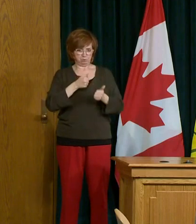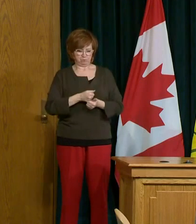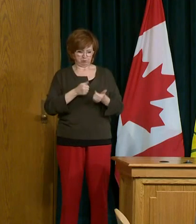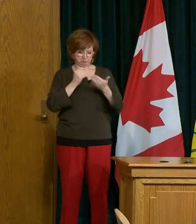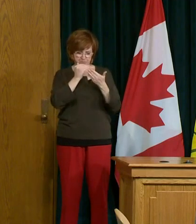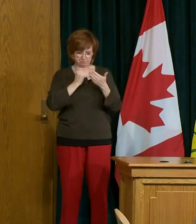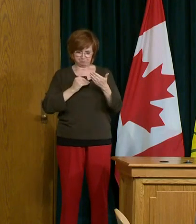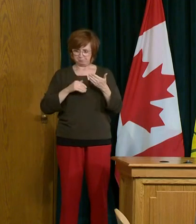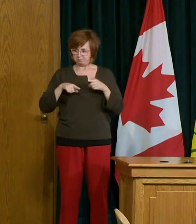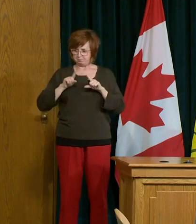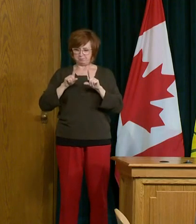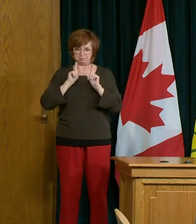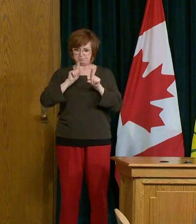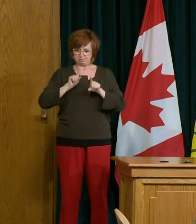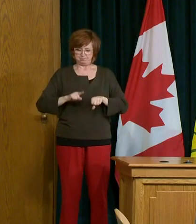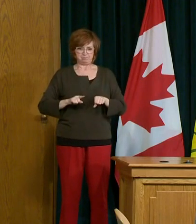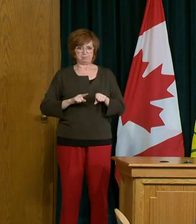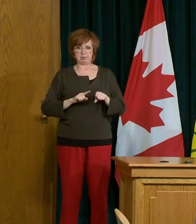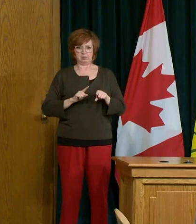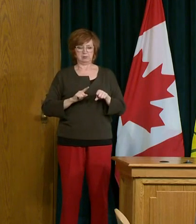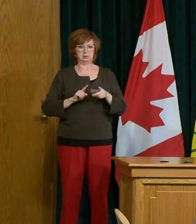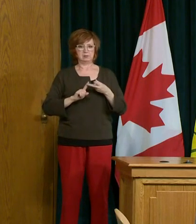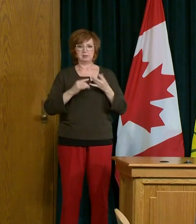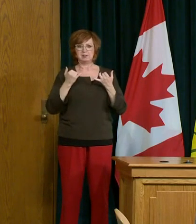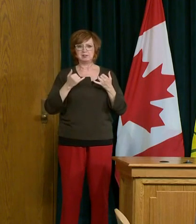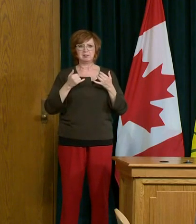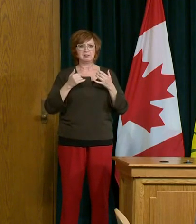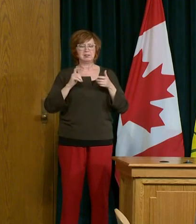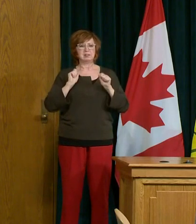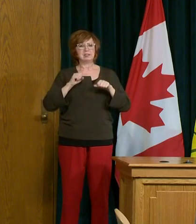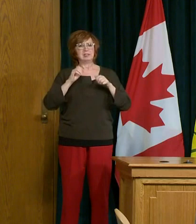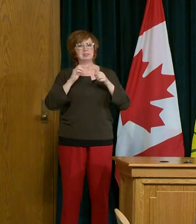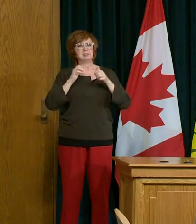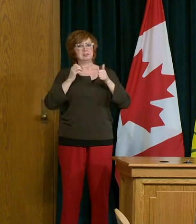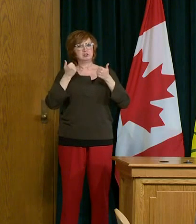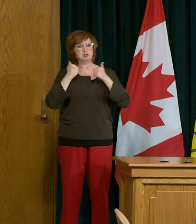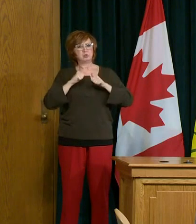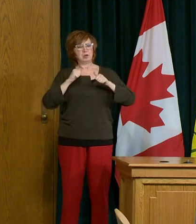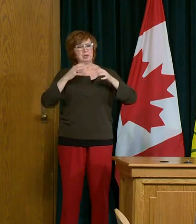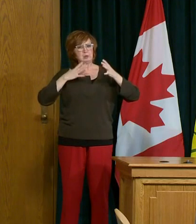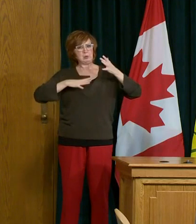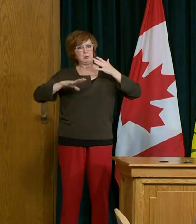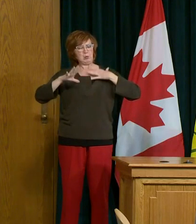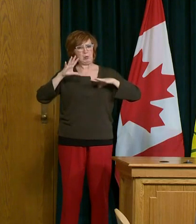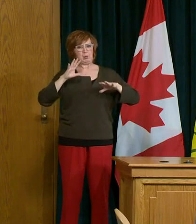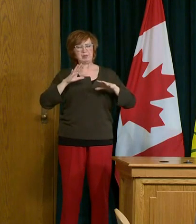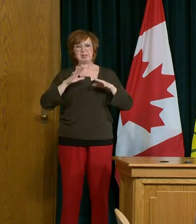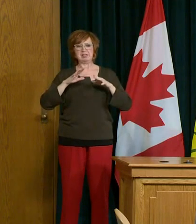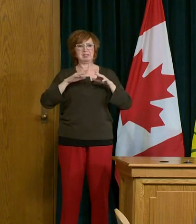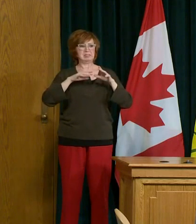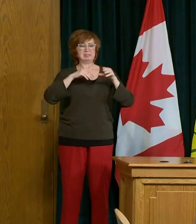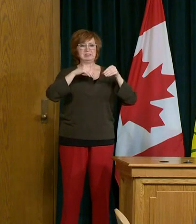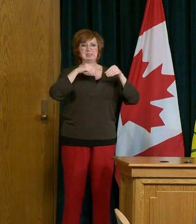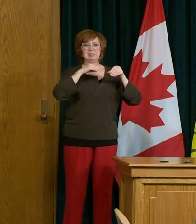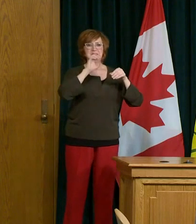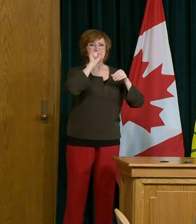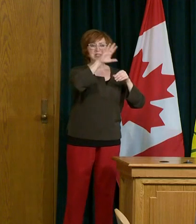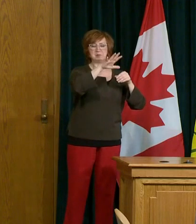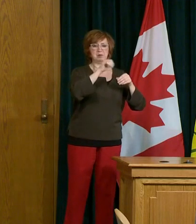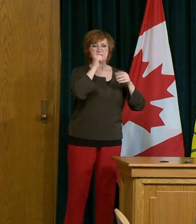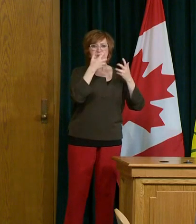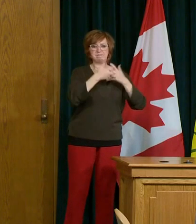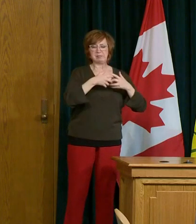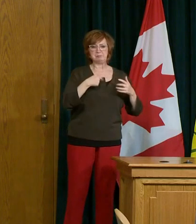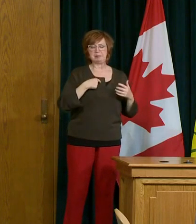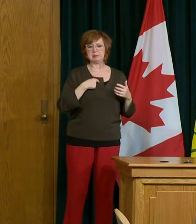were changed around trying things on and so forth, and returns, because the risk from fabrics and other things may be lower. But still, this is not